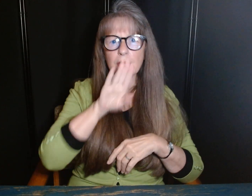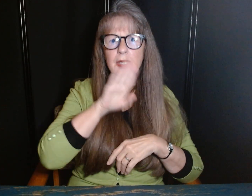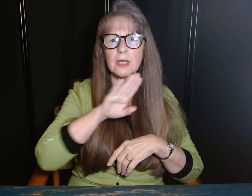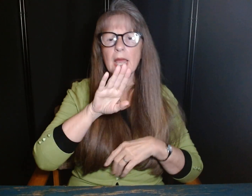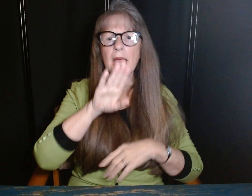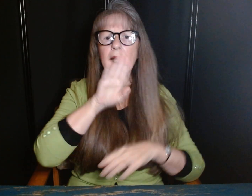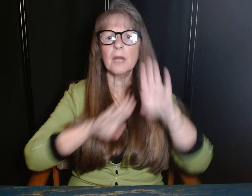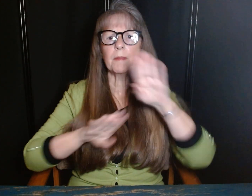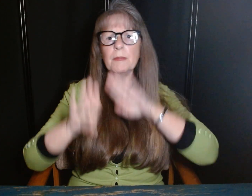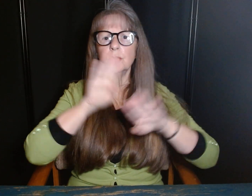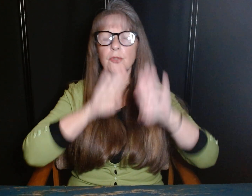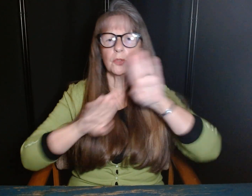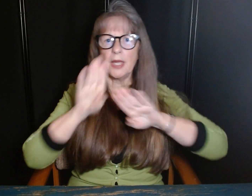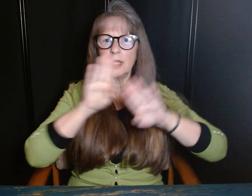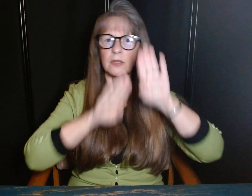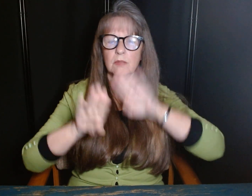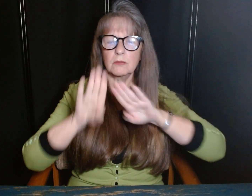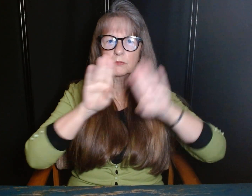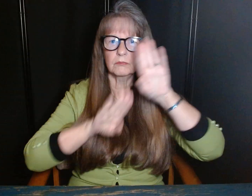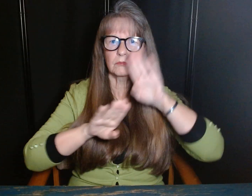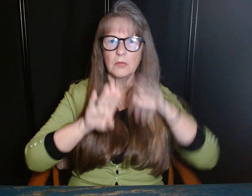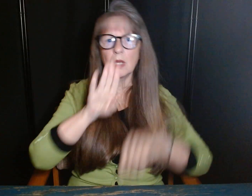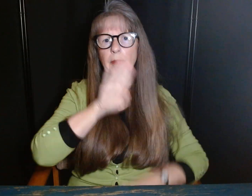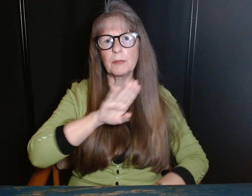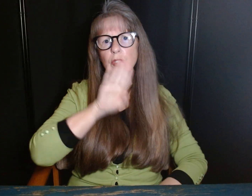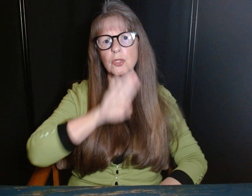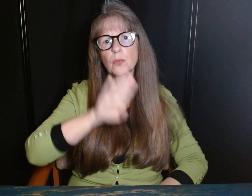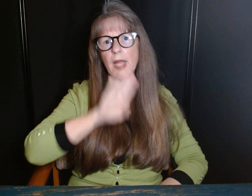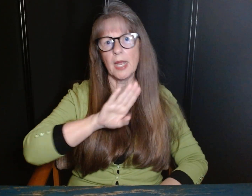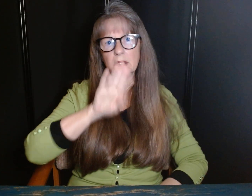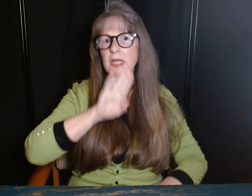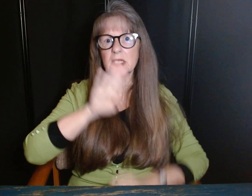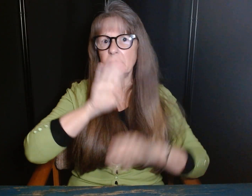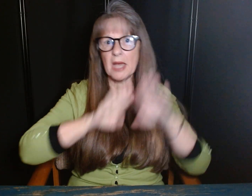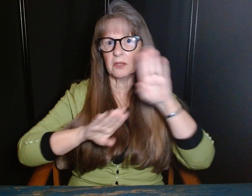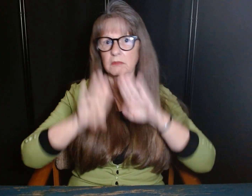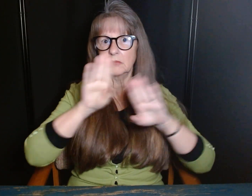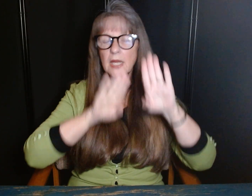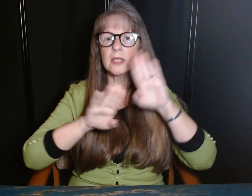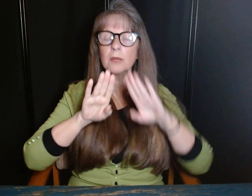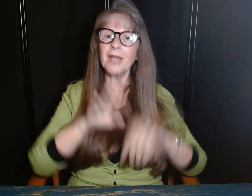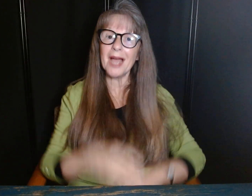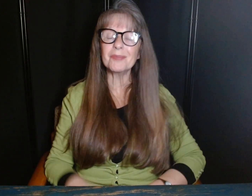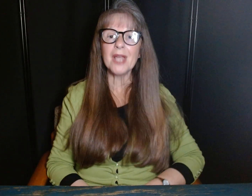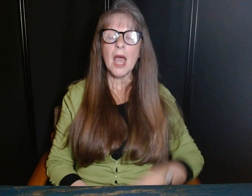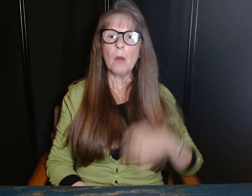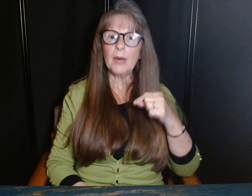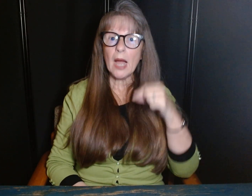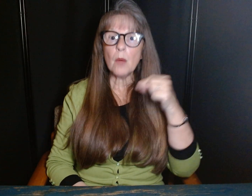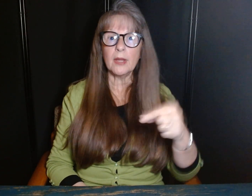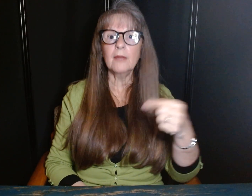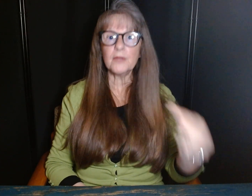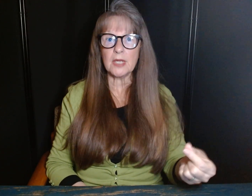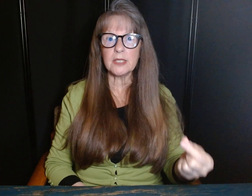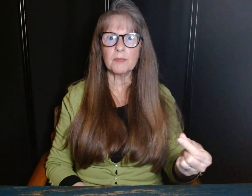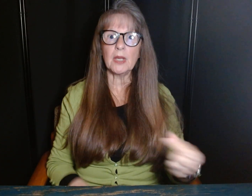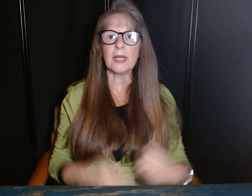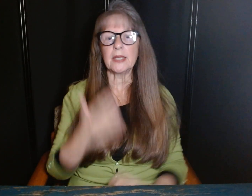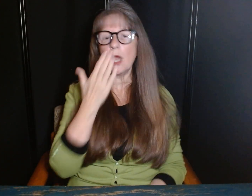Frustrated. And a lot of people do two hands. A lot of people just do one hand. It doesn't matter. Sometimes when I want to emphasize something, like I say, oh, thank